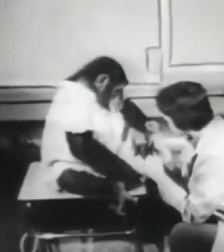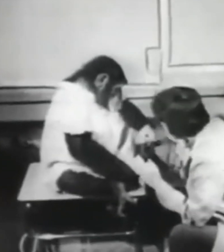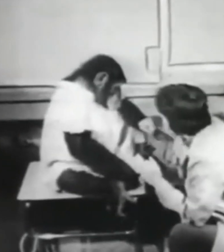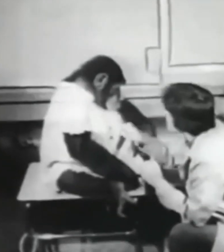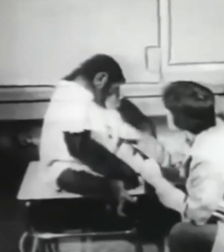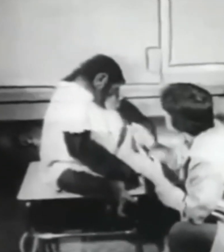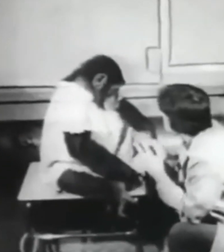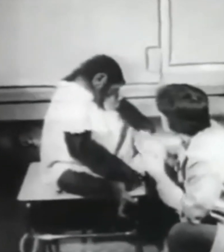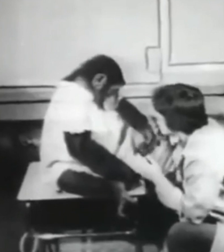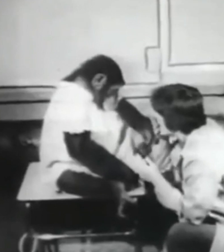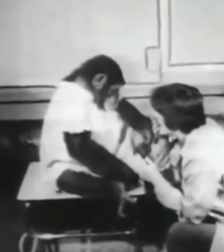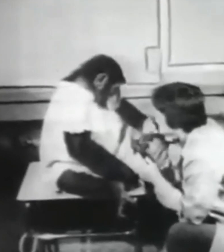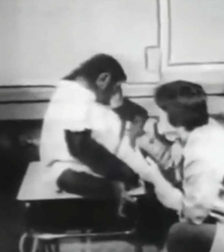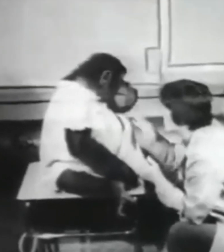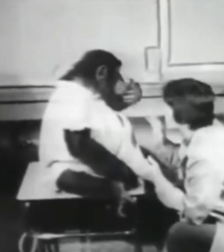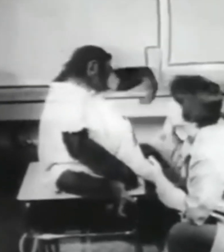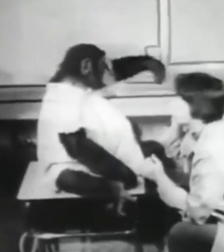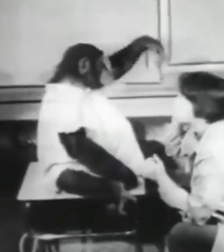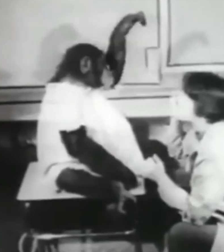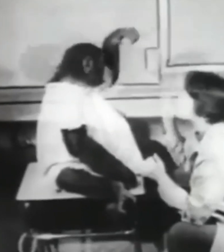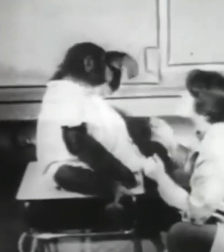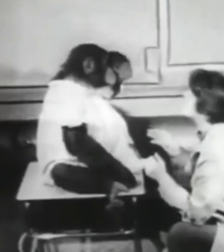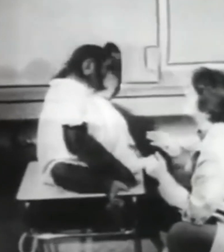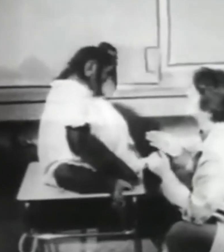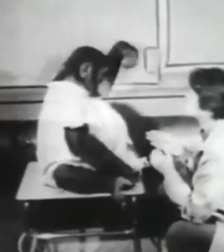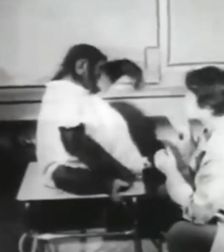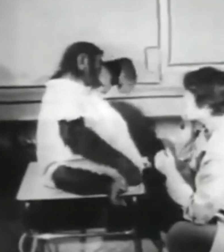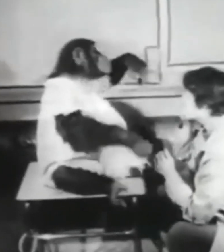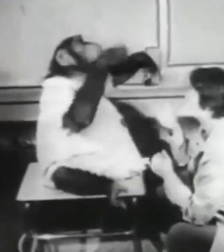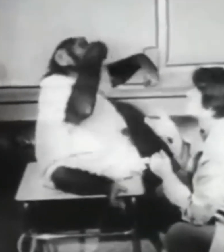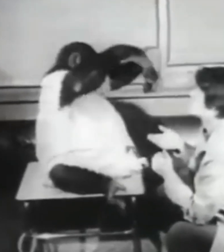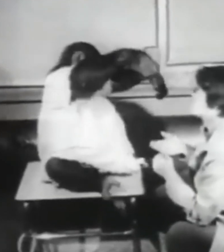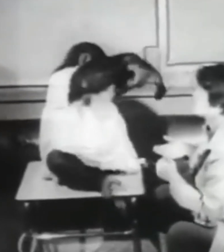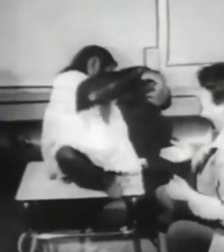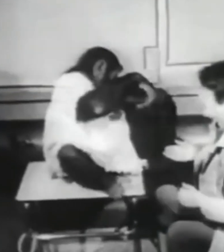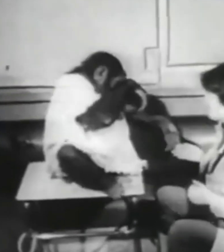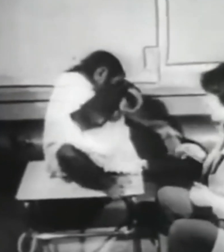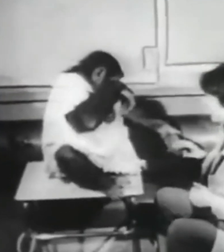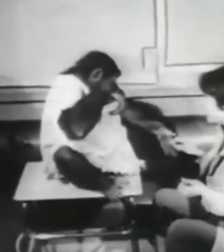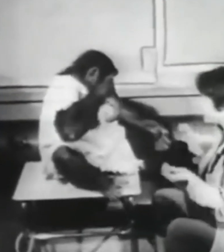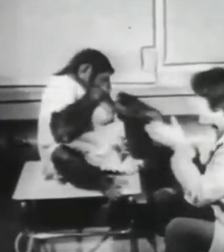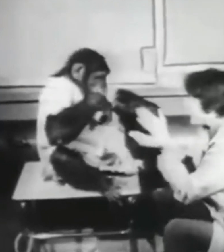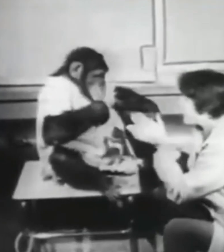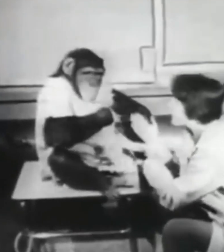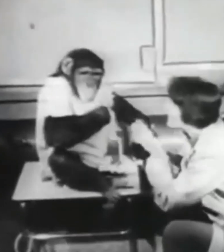Yes, you're very good. Good, go. Good, go. Where?